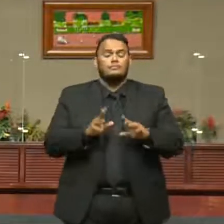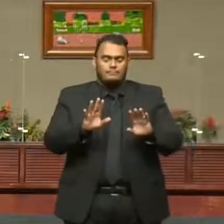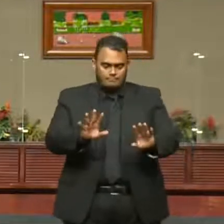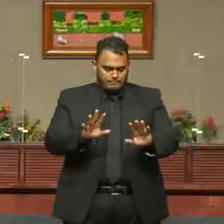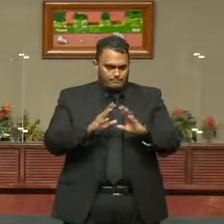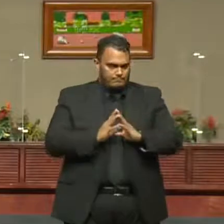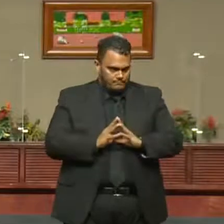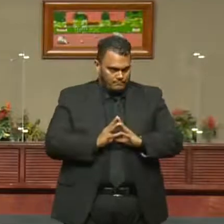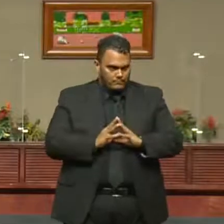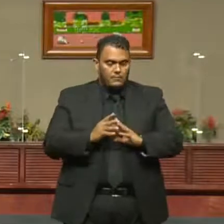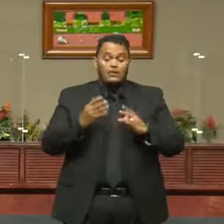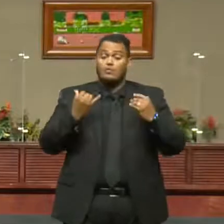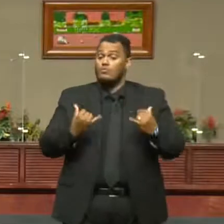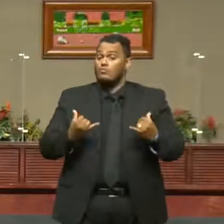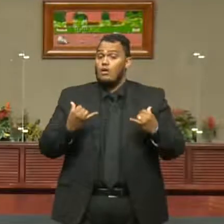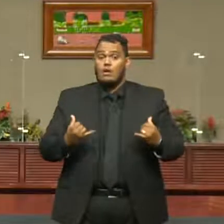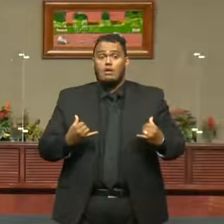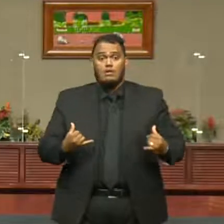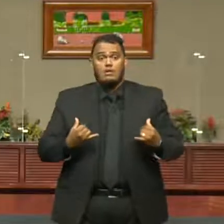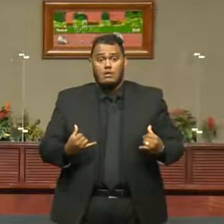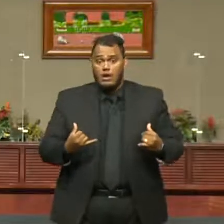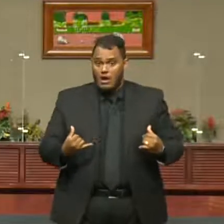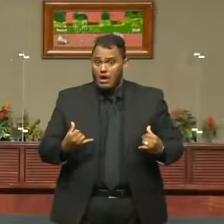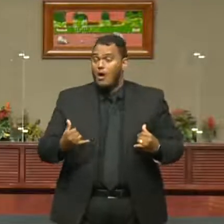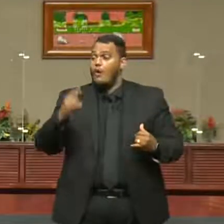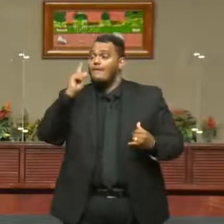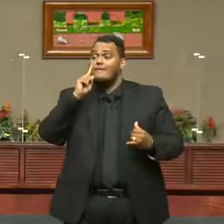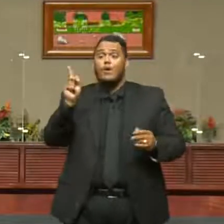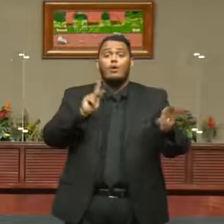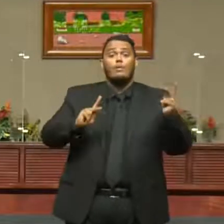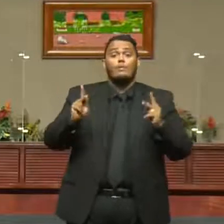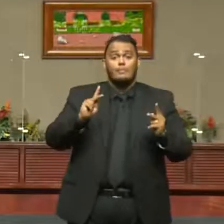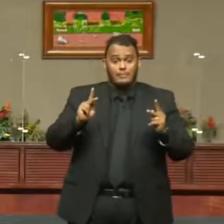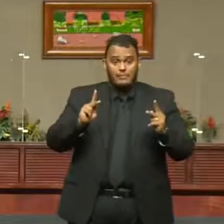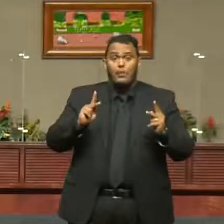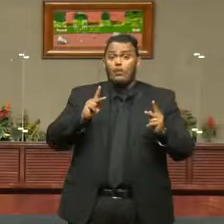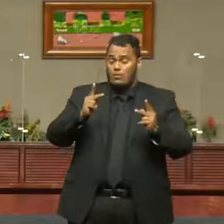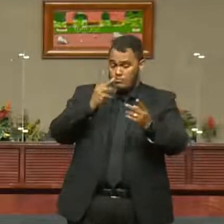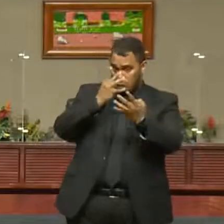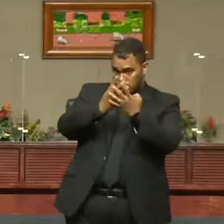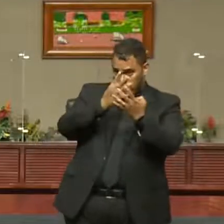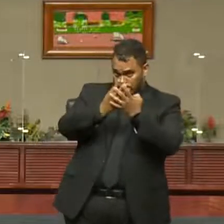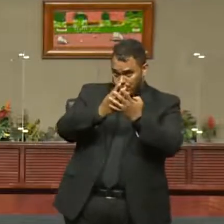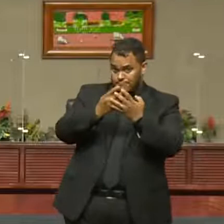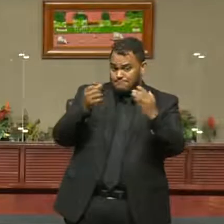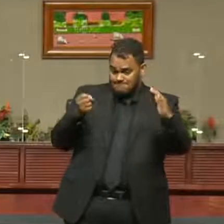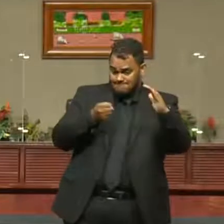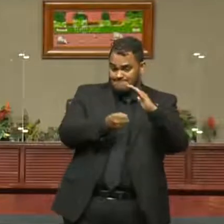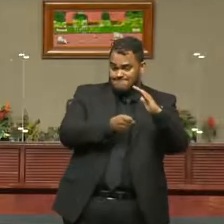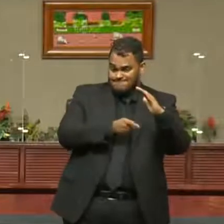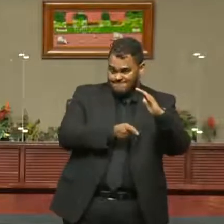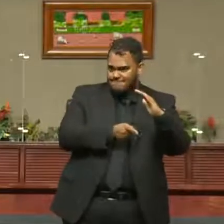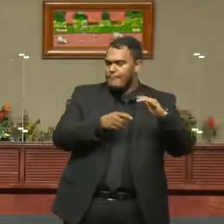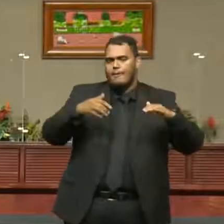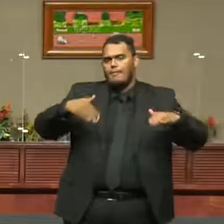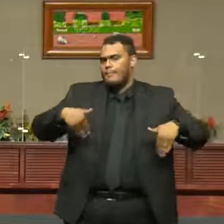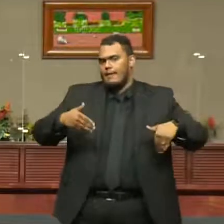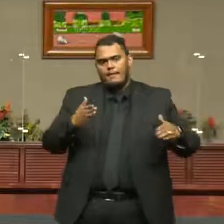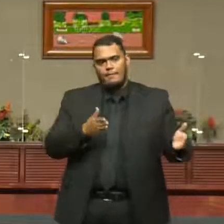now in any plans to vaccinate the inmate population at the county jail. We did vaccinate all the